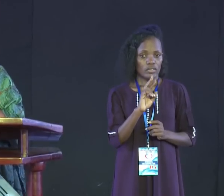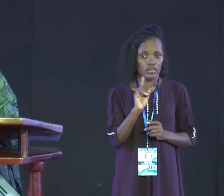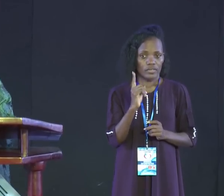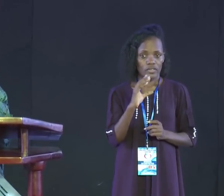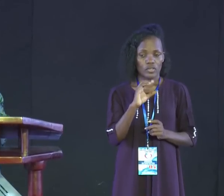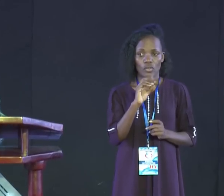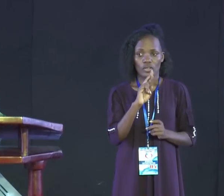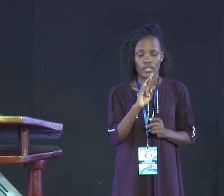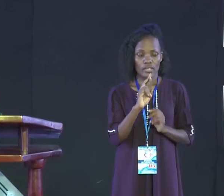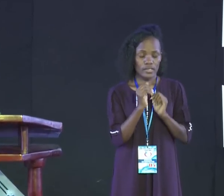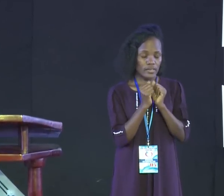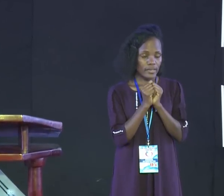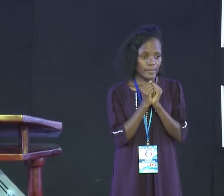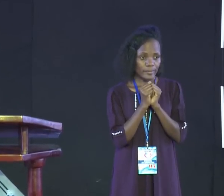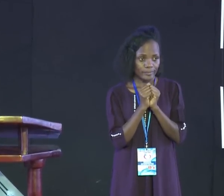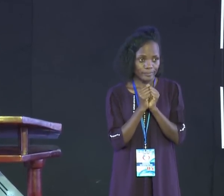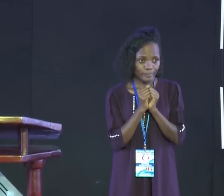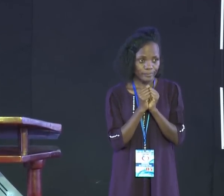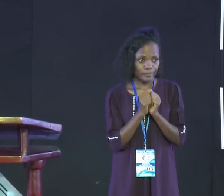1 Corinthians 10.